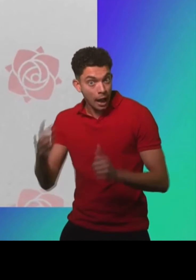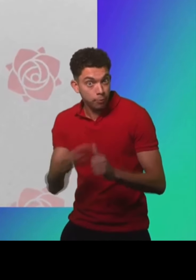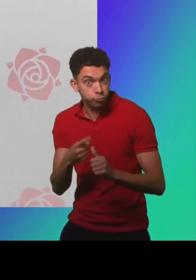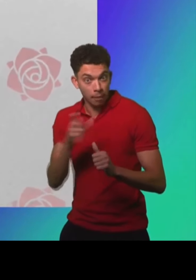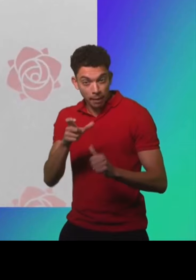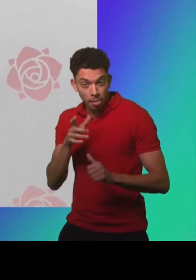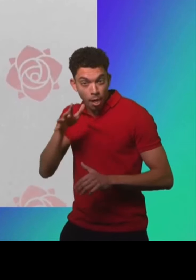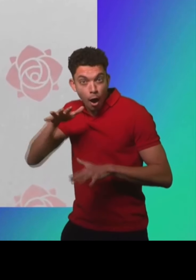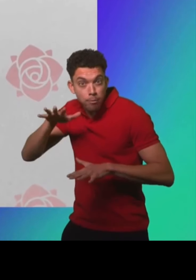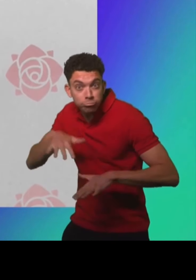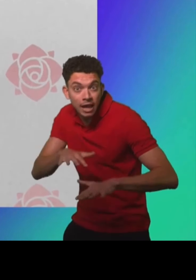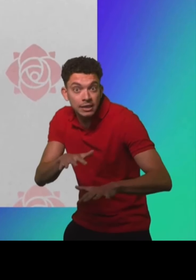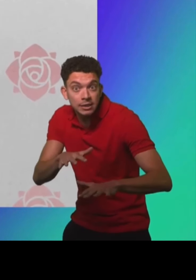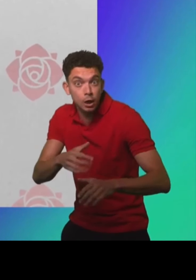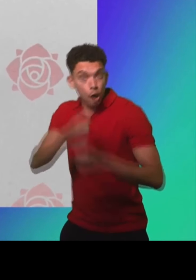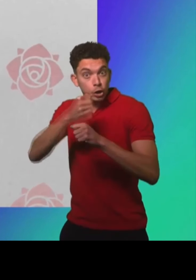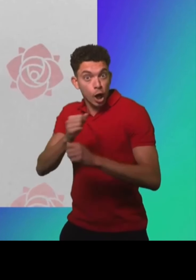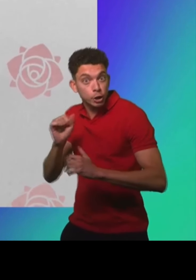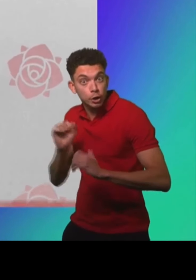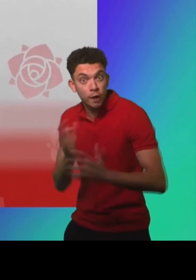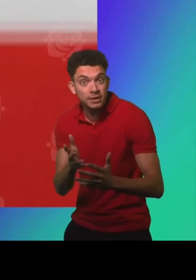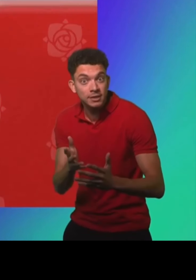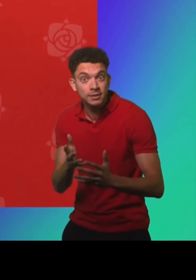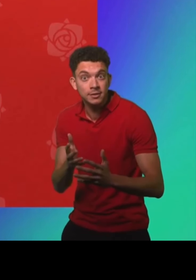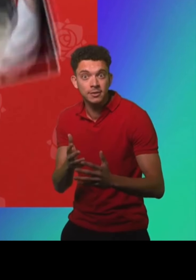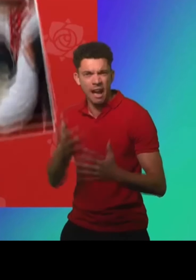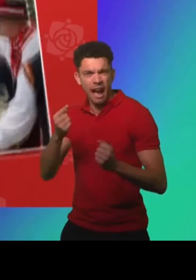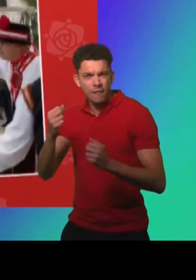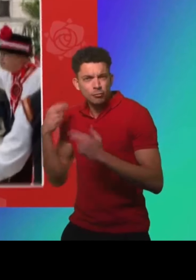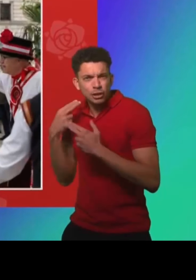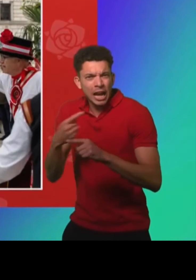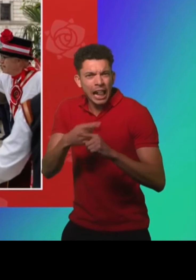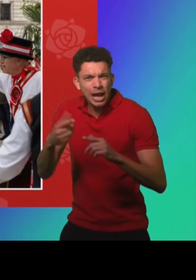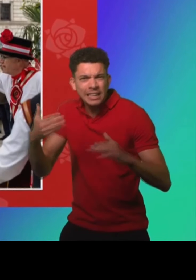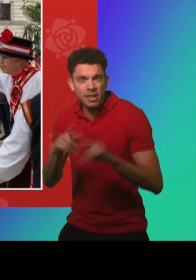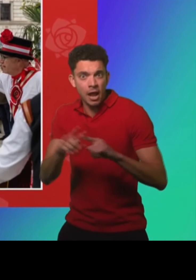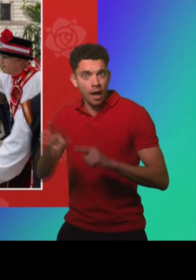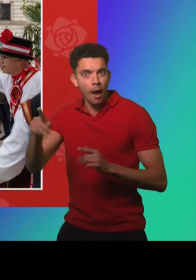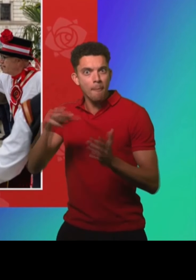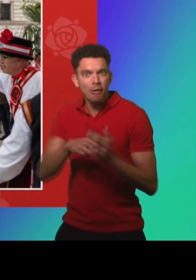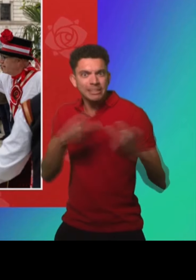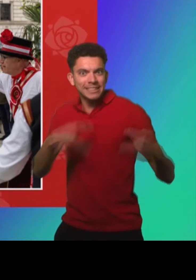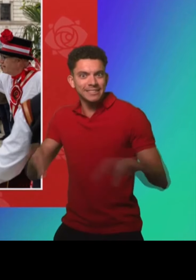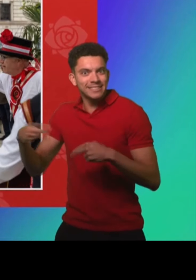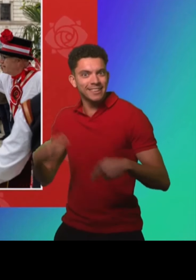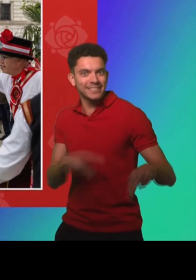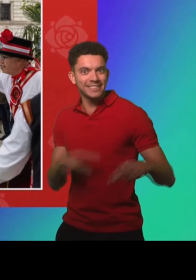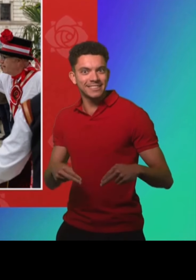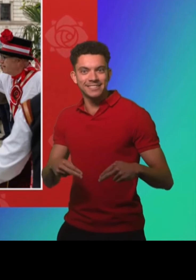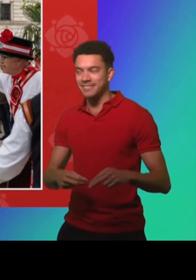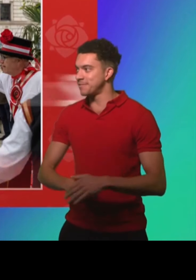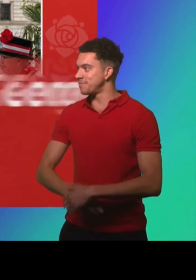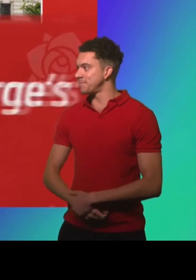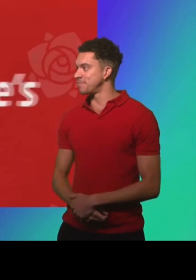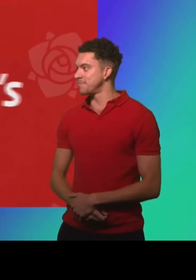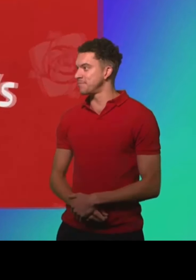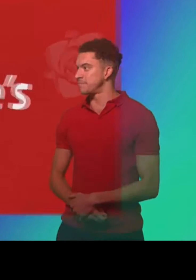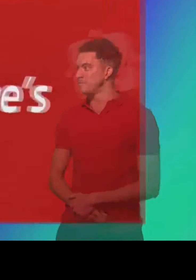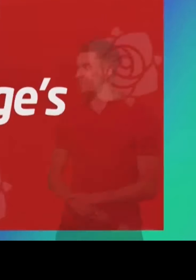people go to parades and church services, and there are often traditional English activities like Morris dancing.